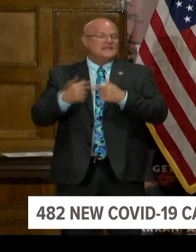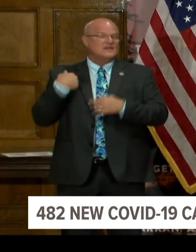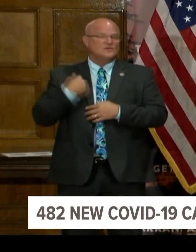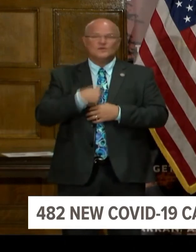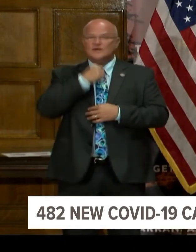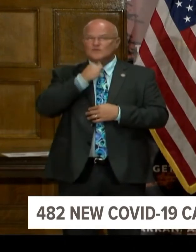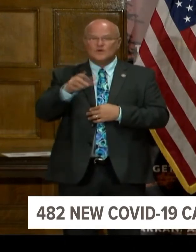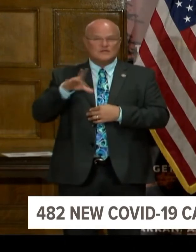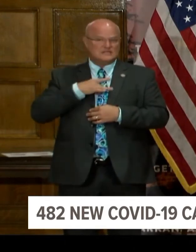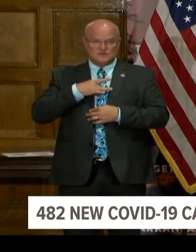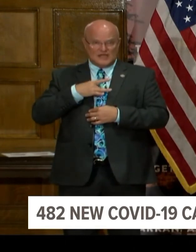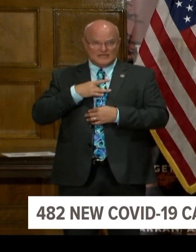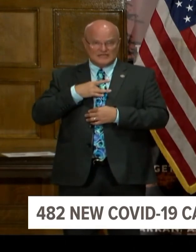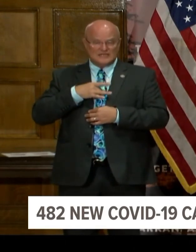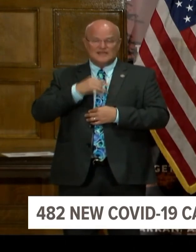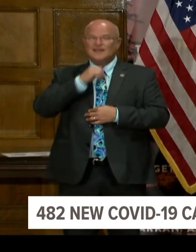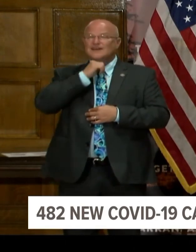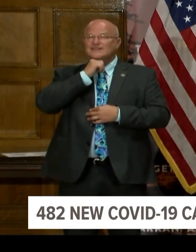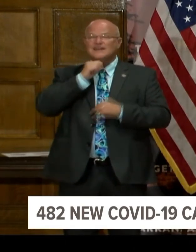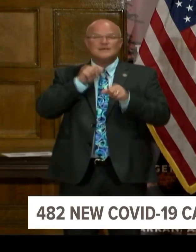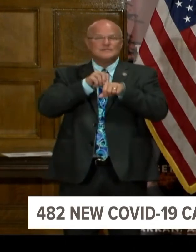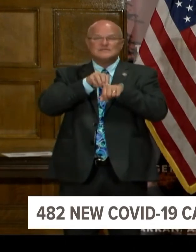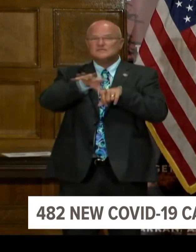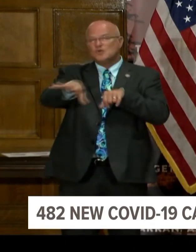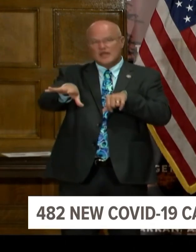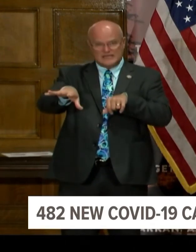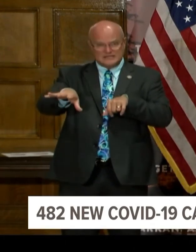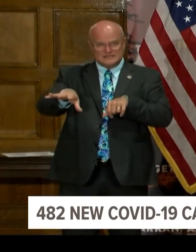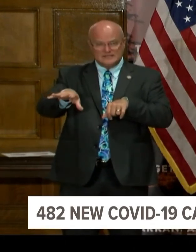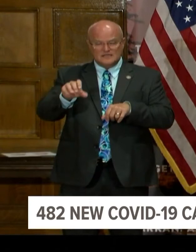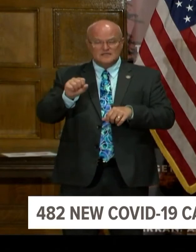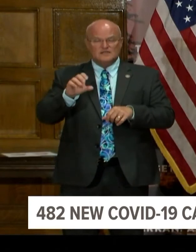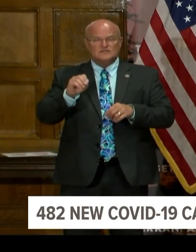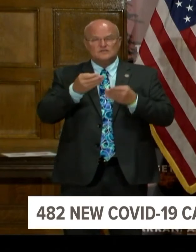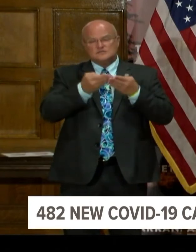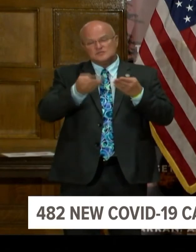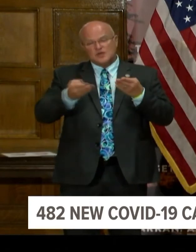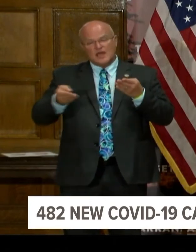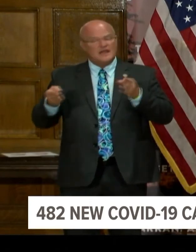to contract it, and we're not going to be able to spread it. And,